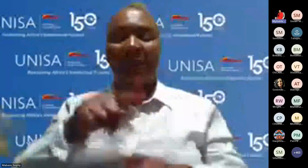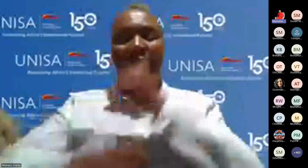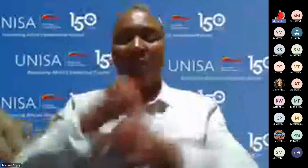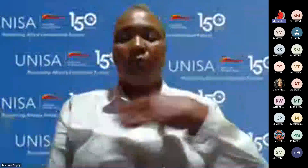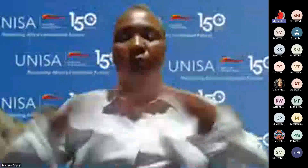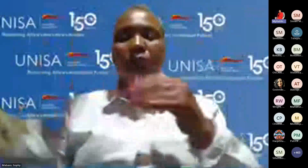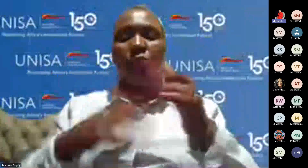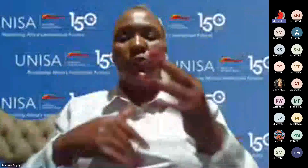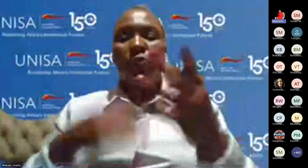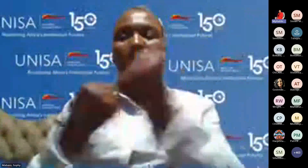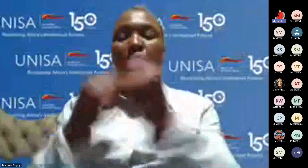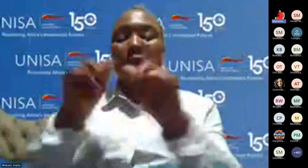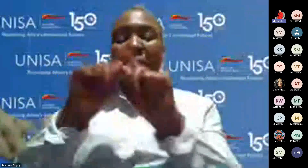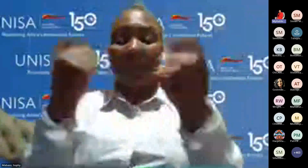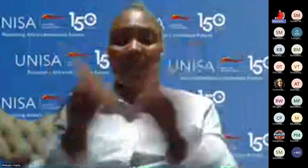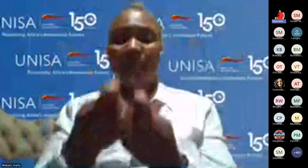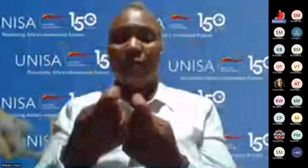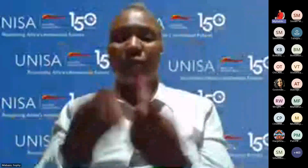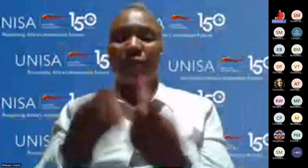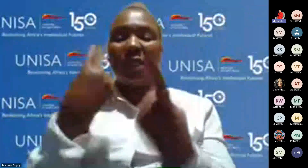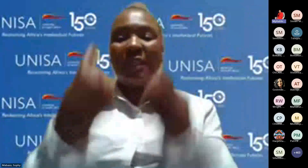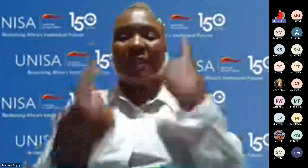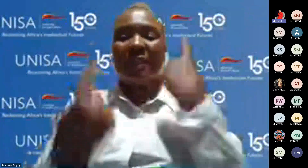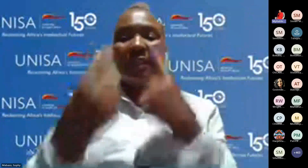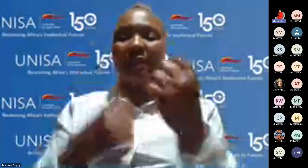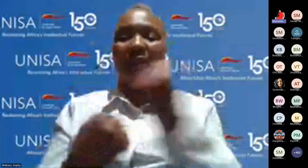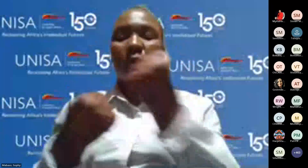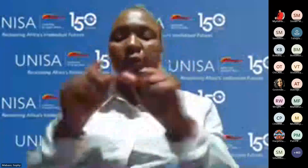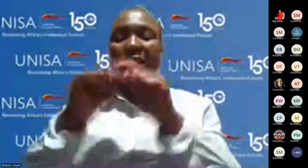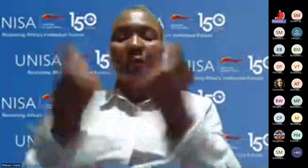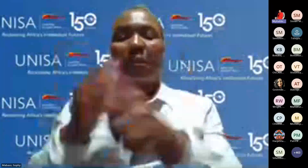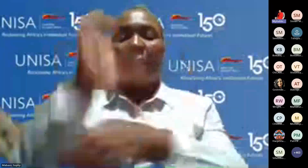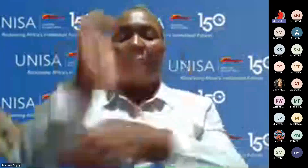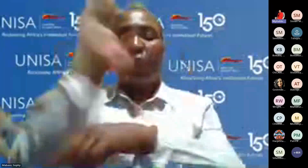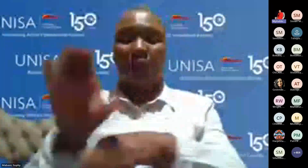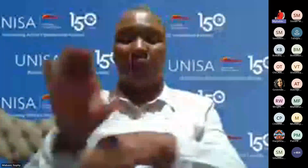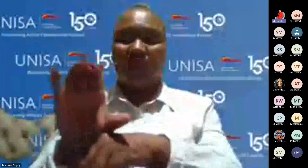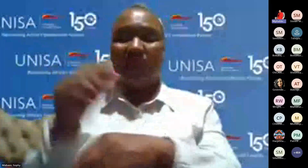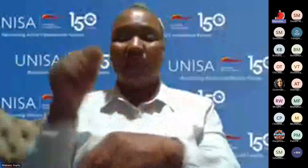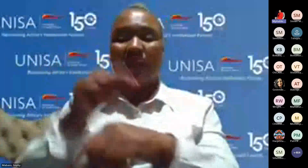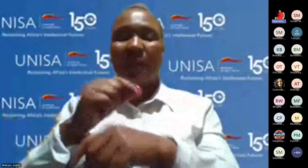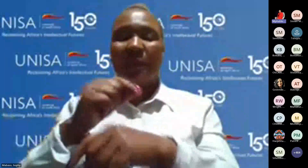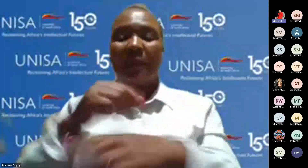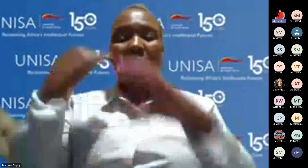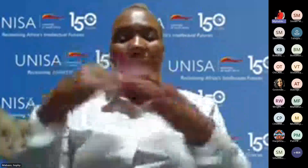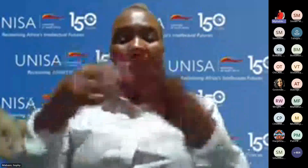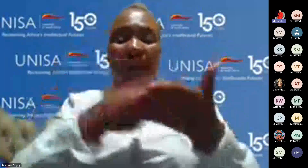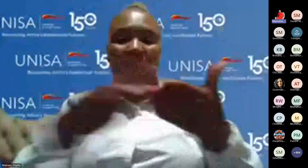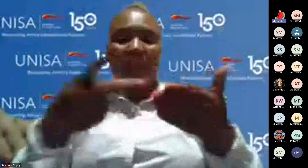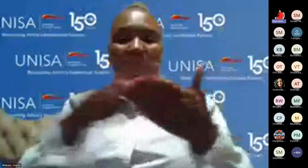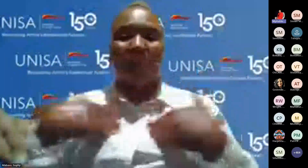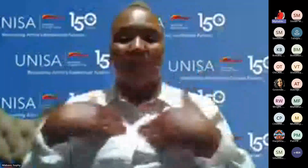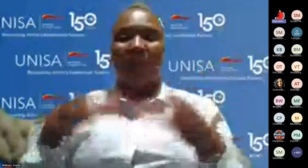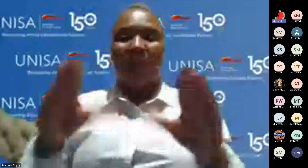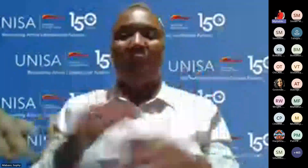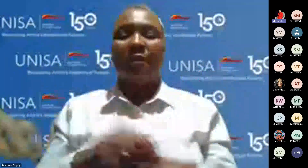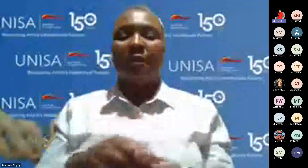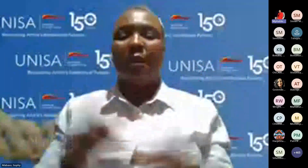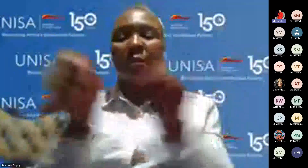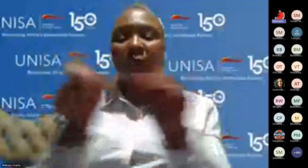teams. So each support team for a college, the email address starts with the abbreviation